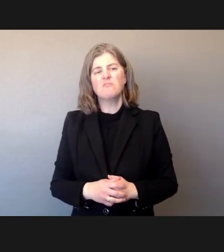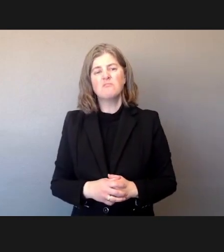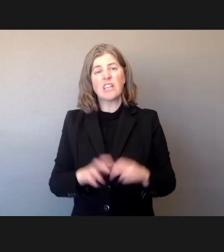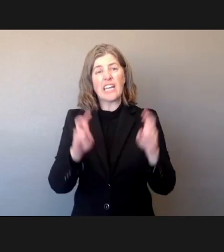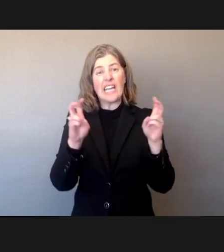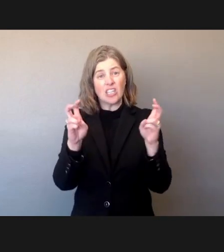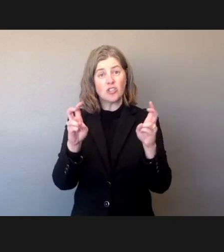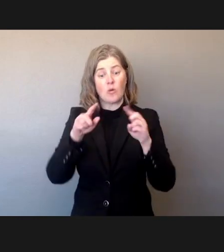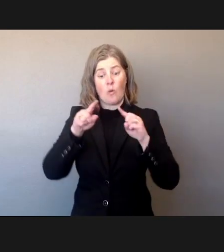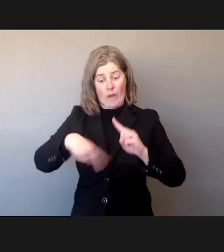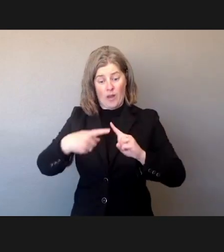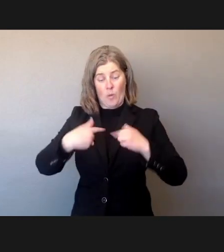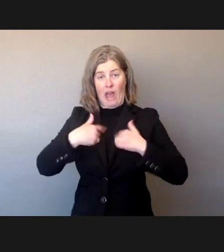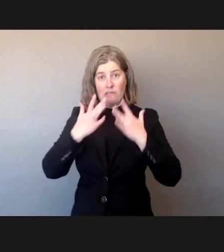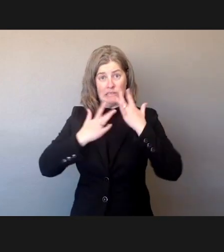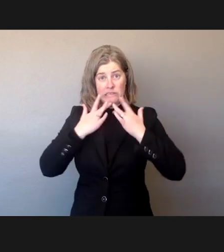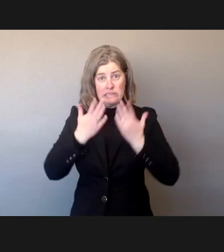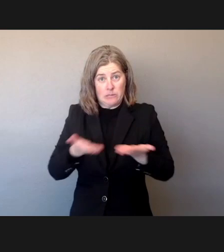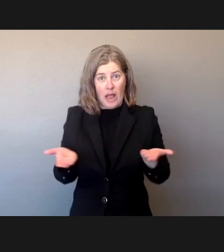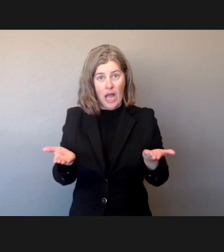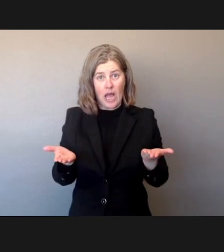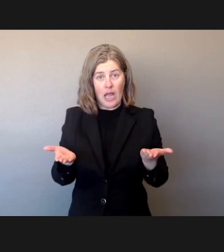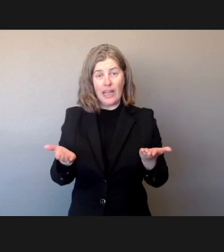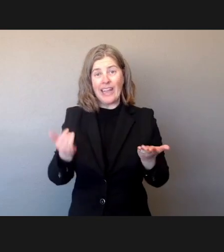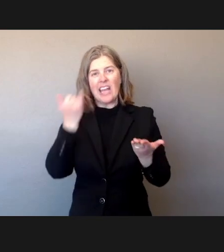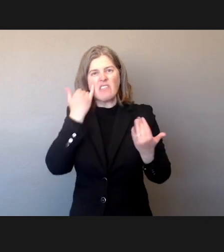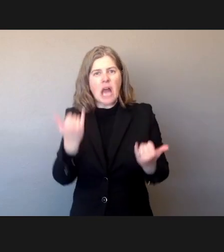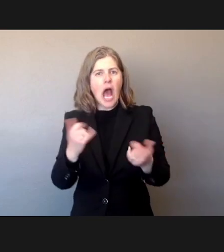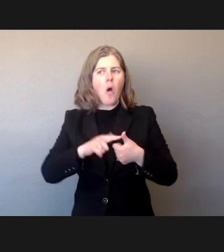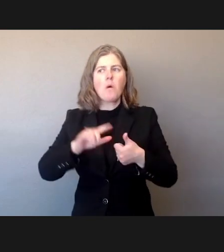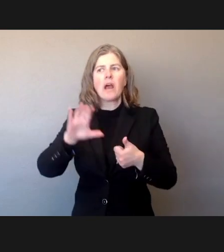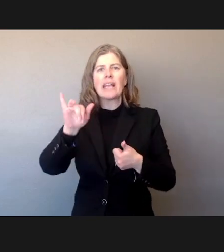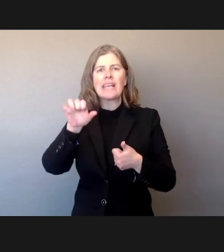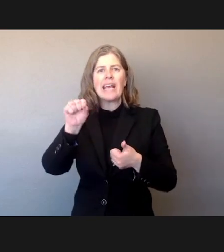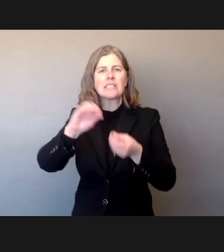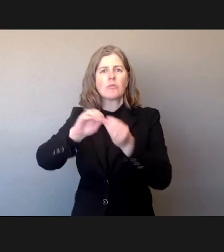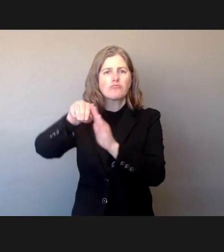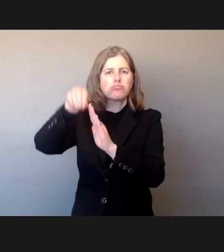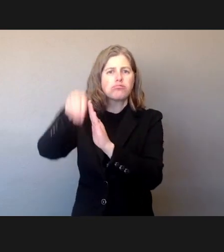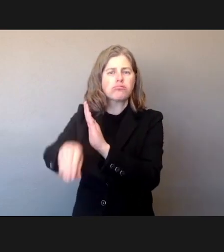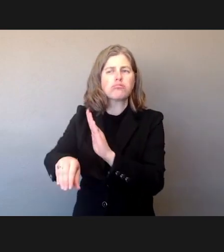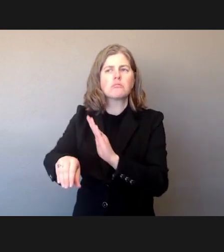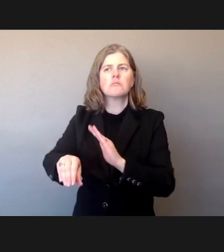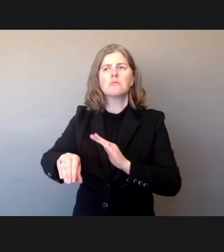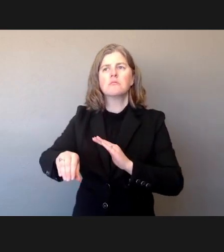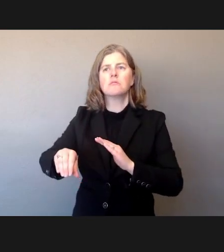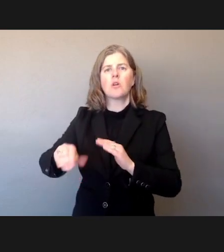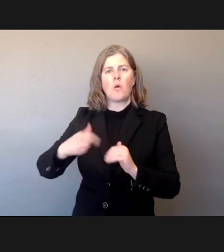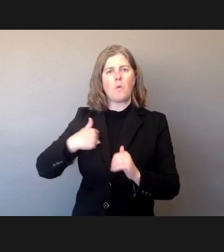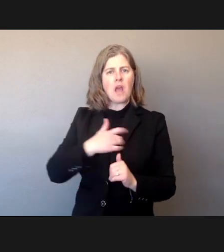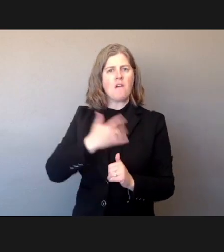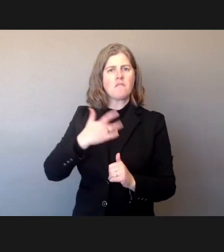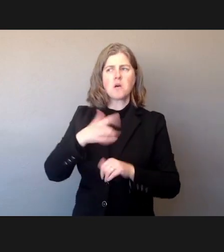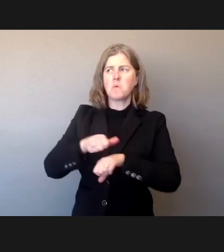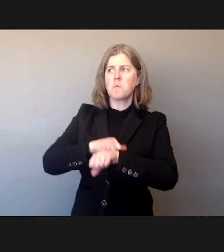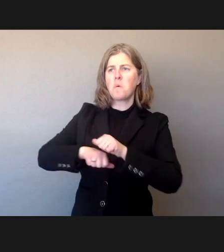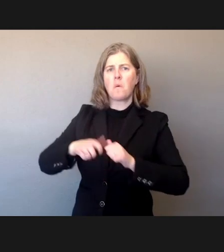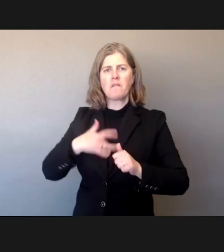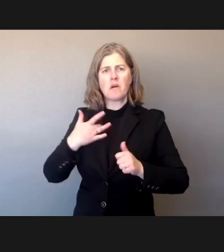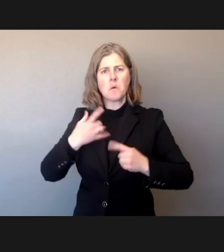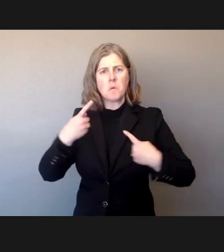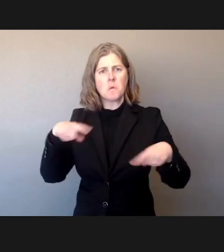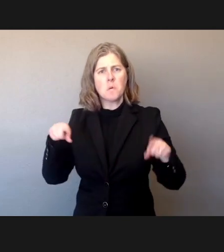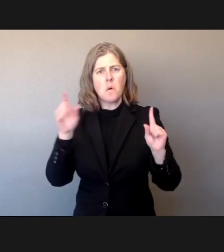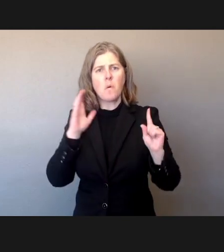have limited supply and with case counts going down, and we feel like we're going to make it to